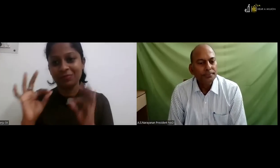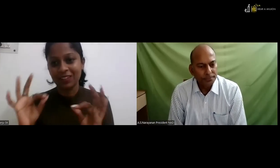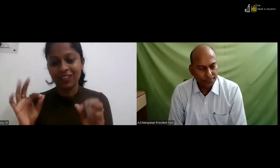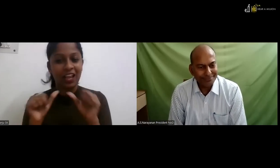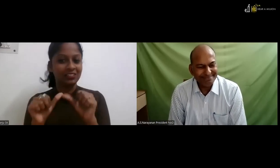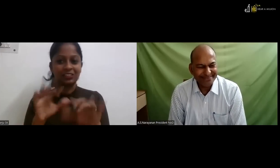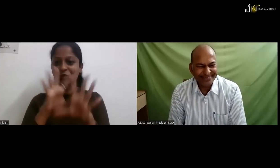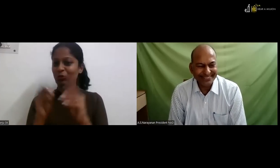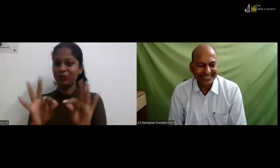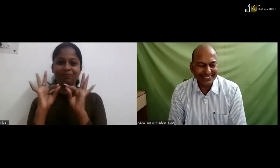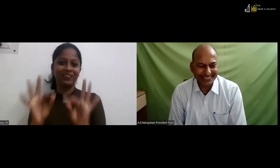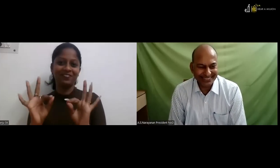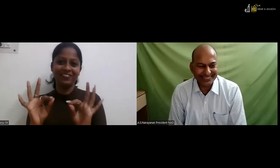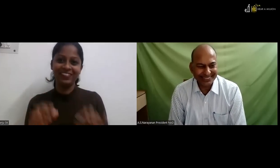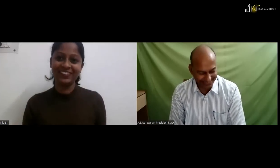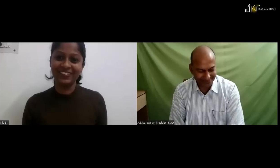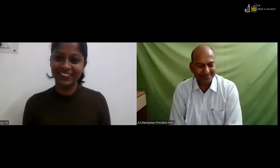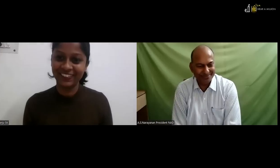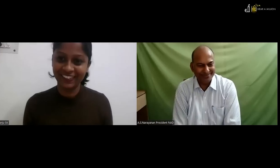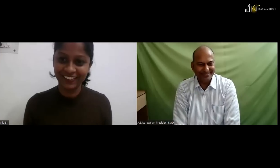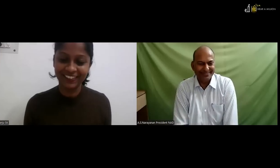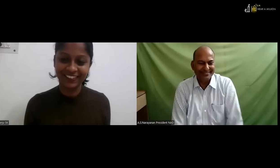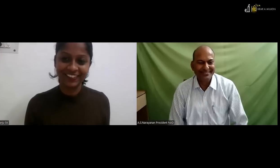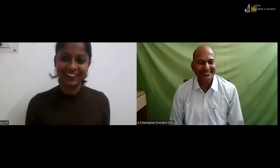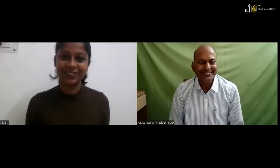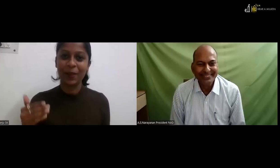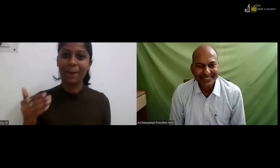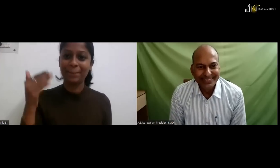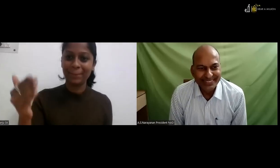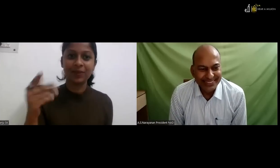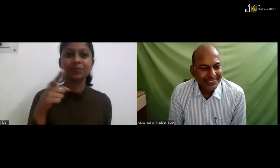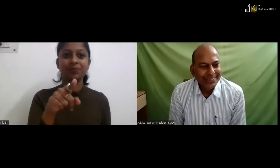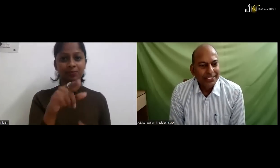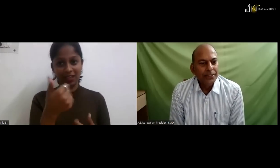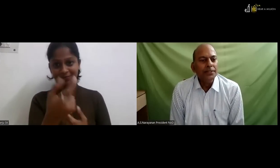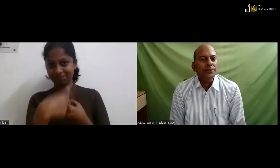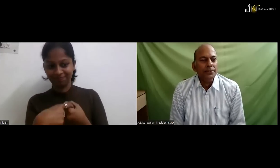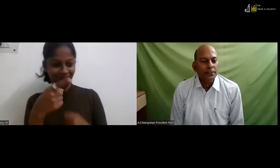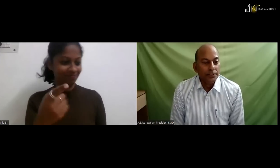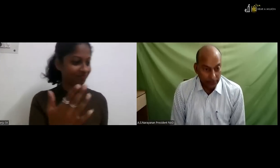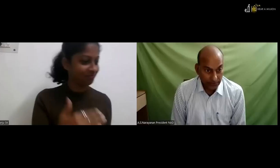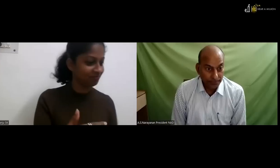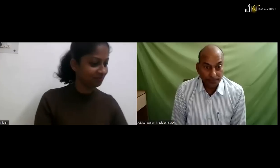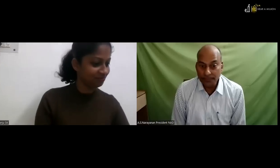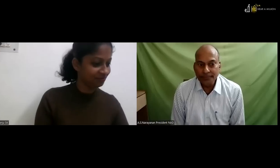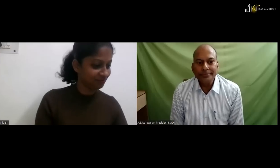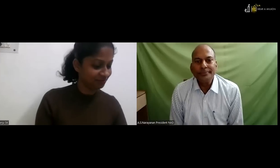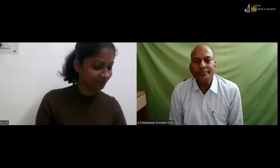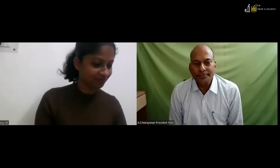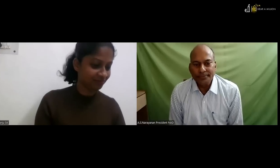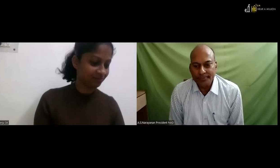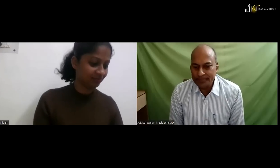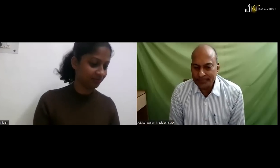good with the technology, so this might be the reason. All right, thank you so much, Narayan sir, for the answers. So I